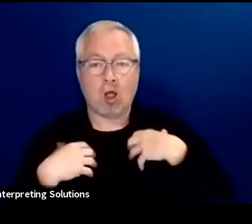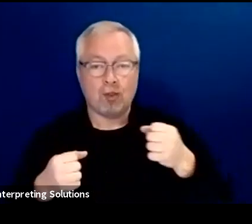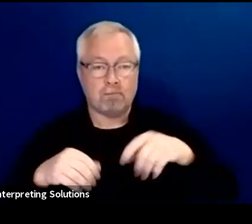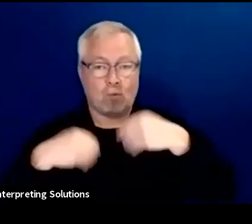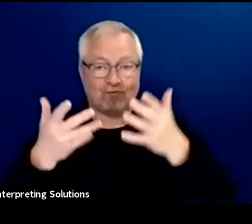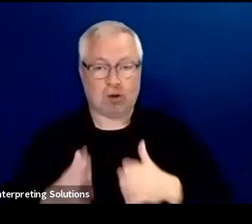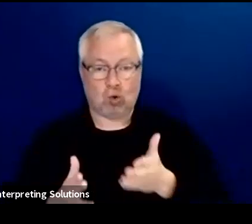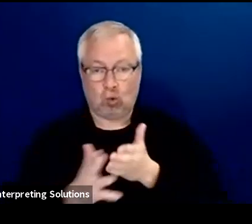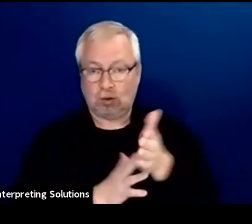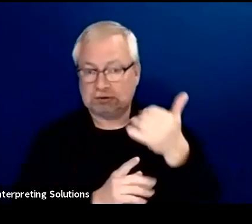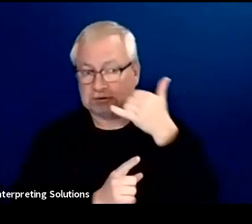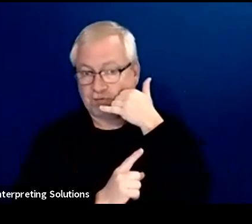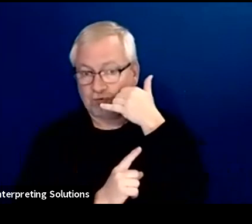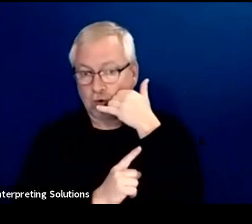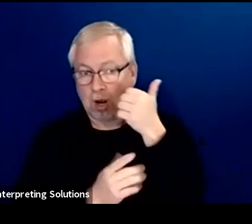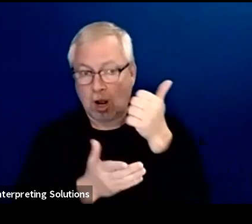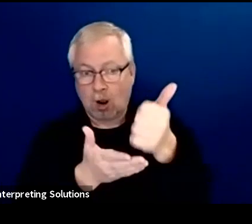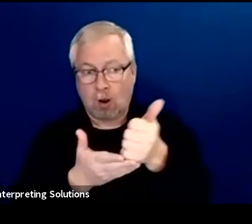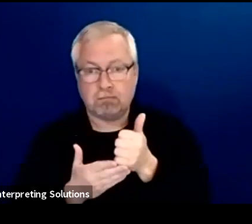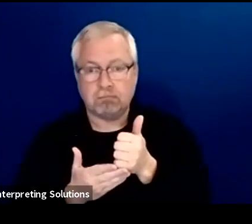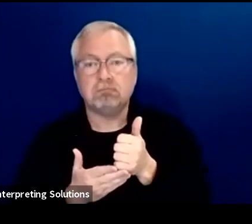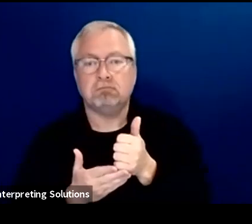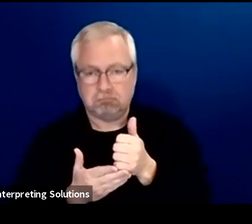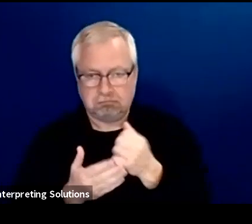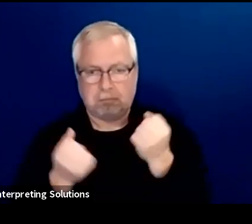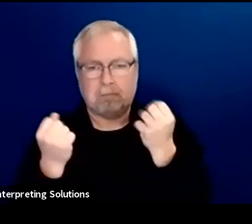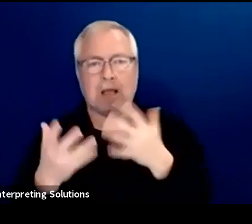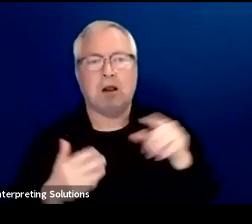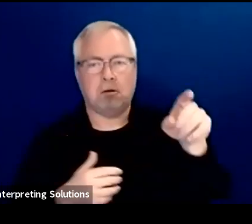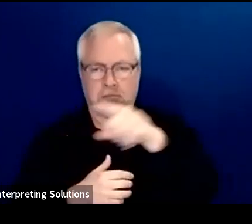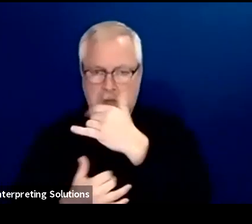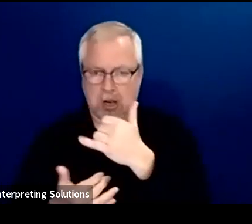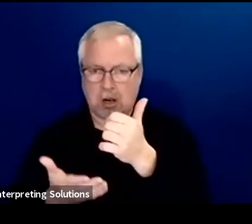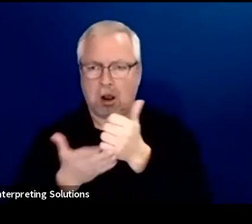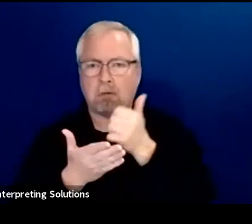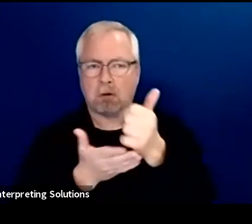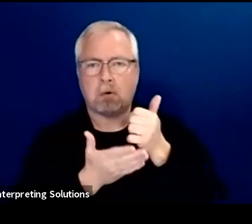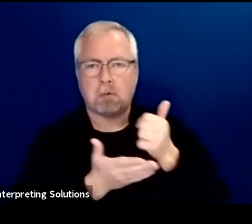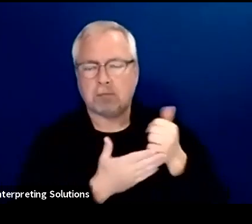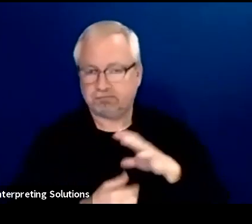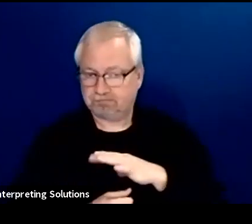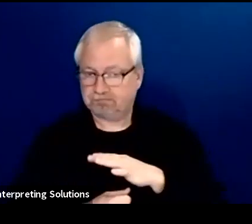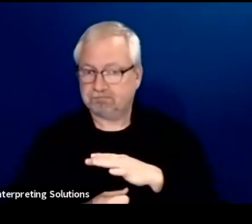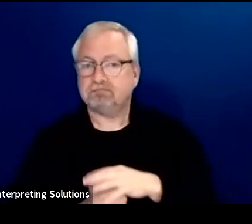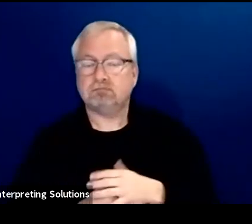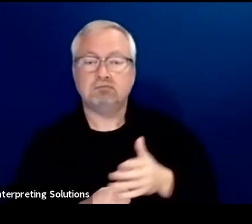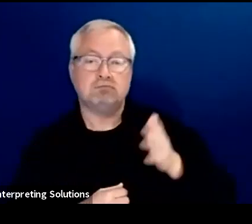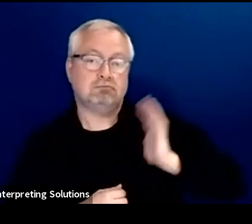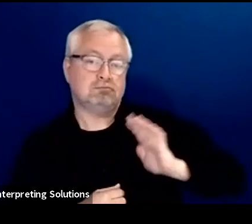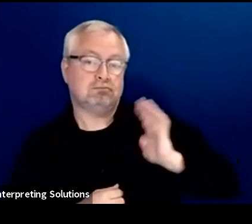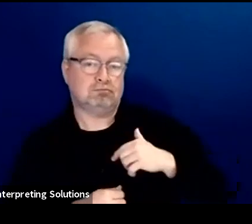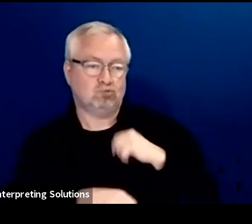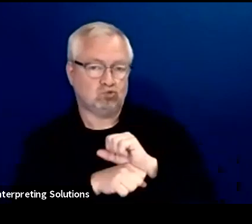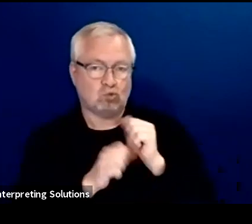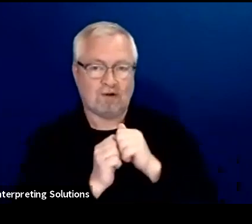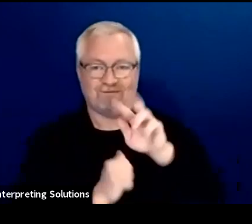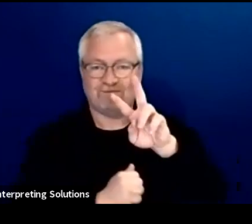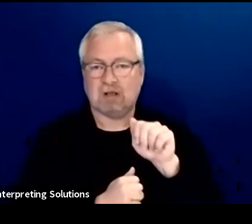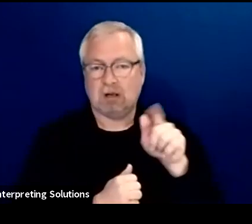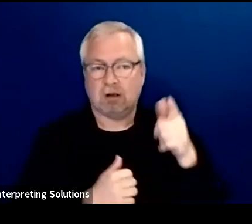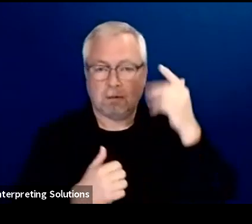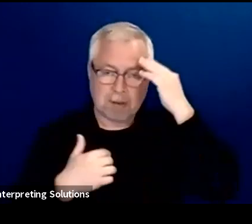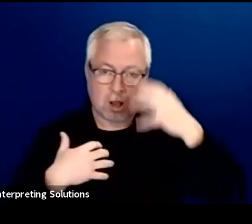are receiving that care. It's a way that I worked quite some time ago when working with the VA and the delivery of mental health services. And as these